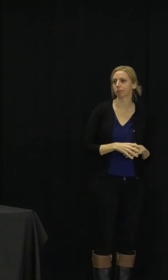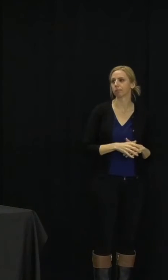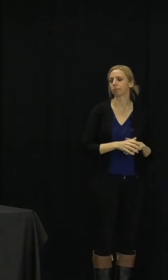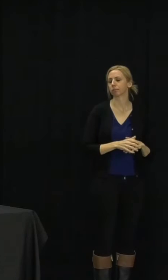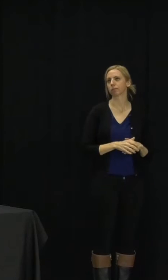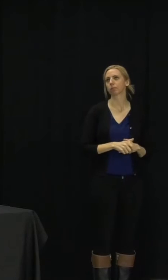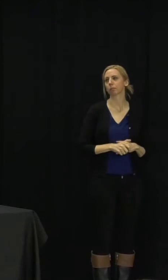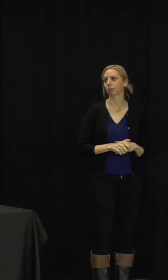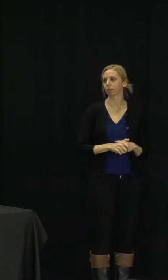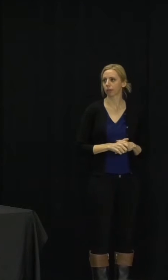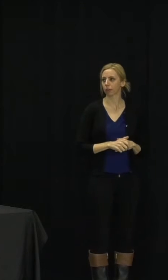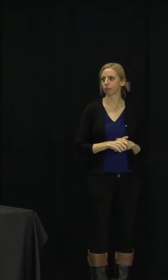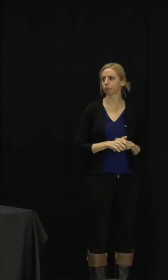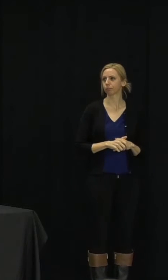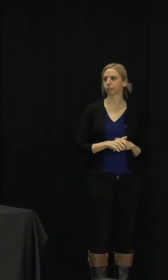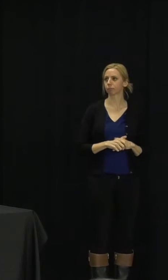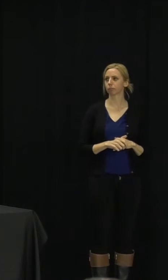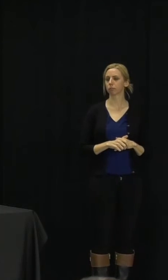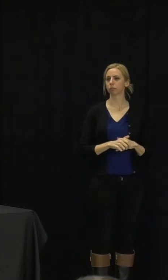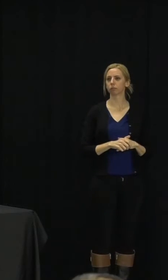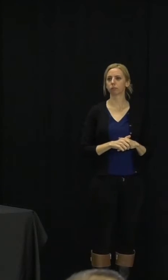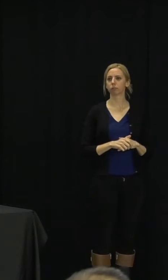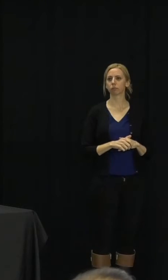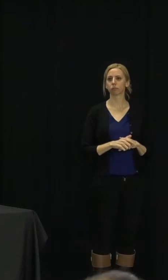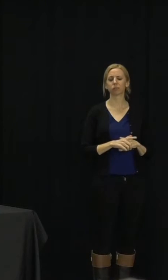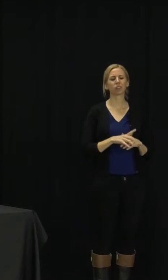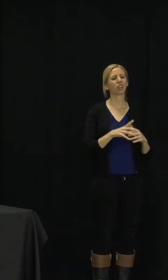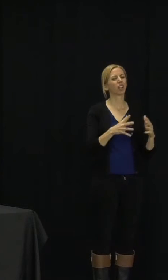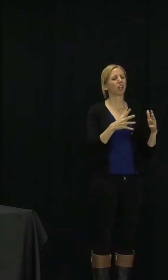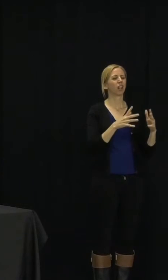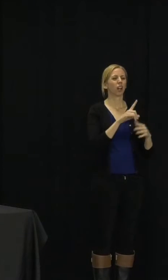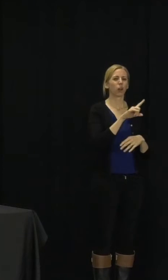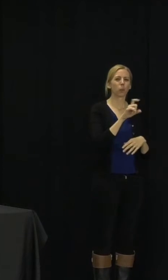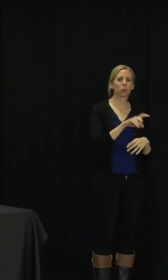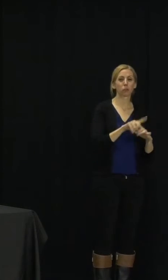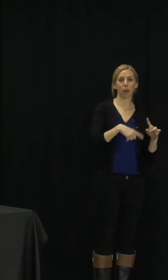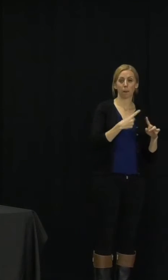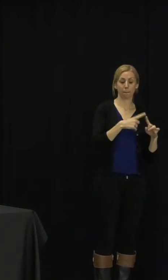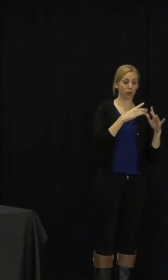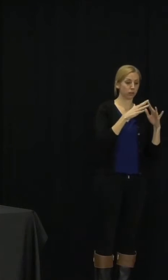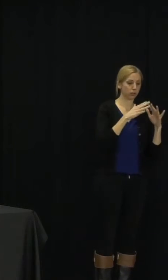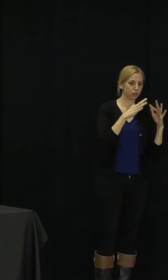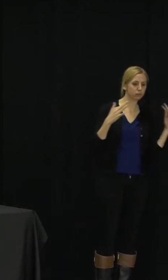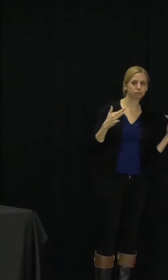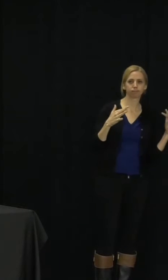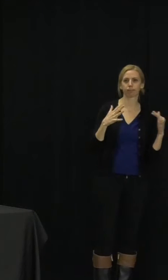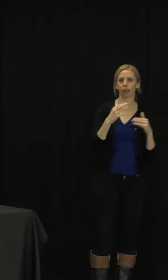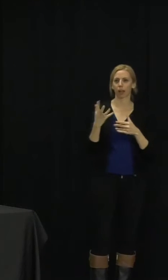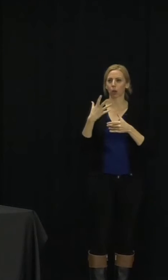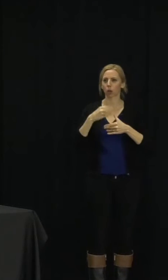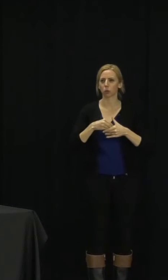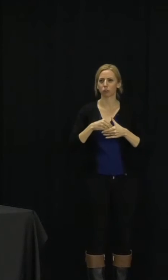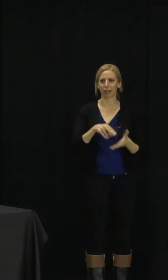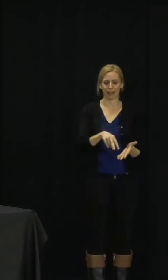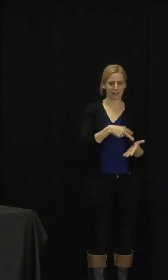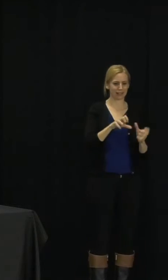and that needs to change, because if we want to collaborate, that takes time, right? I think, really pointing to what Simi's talking about,